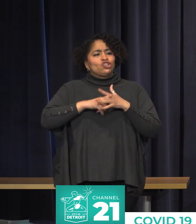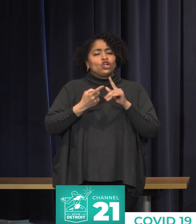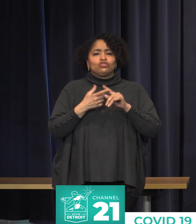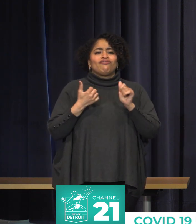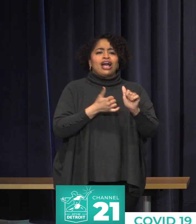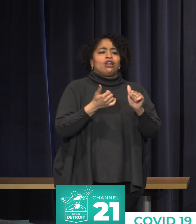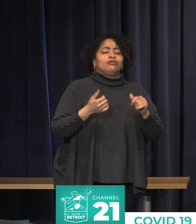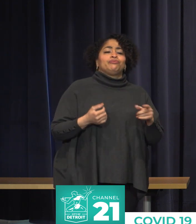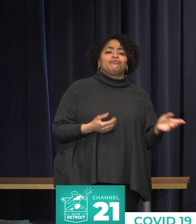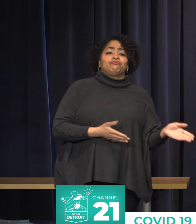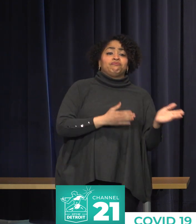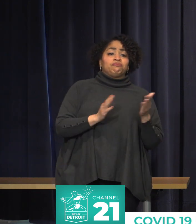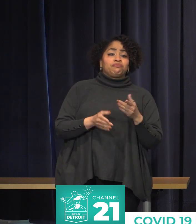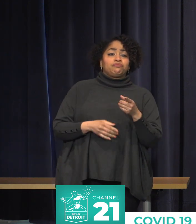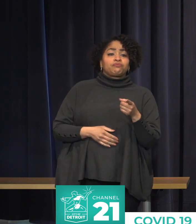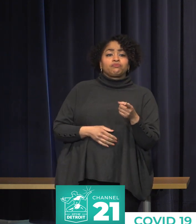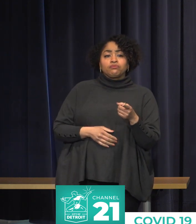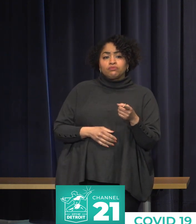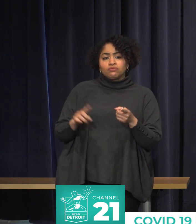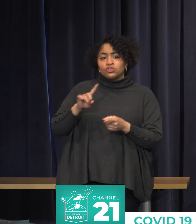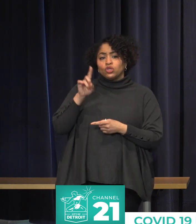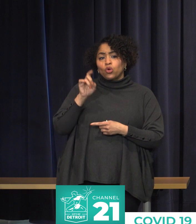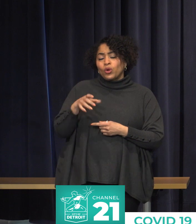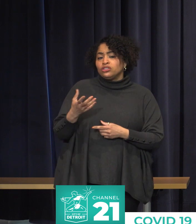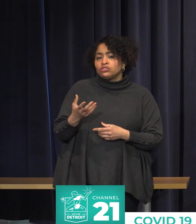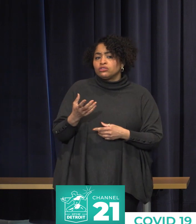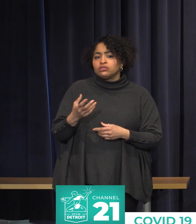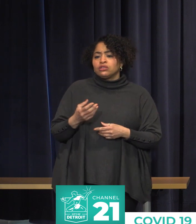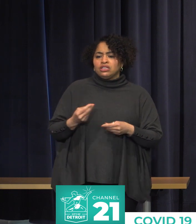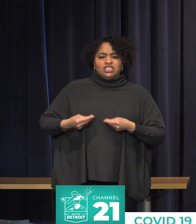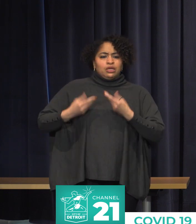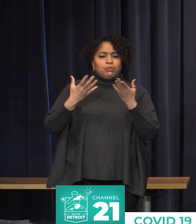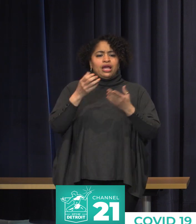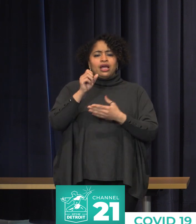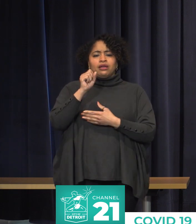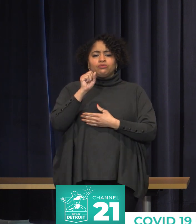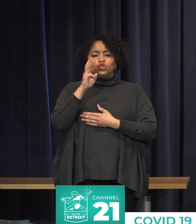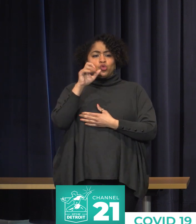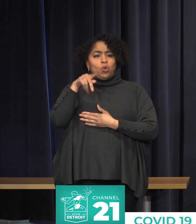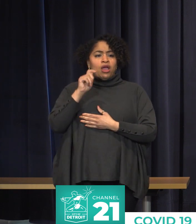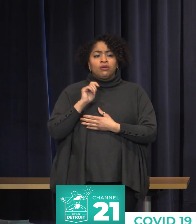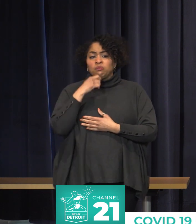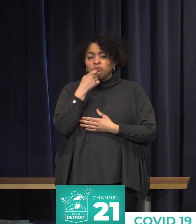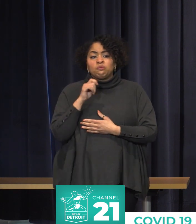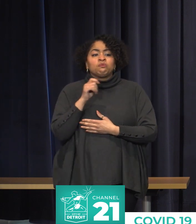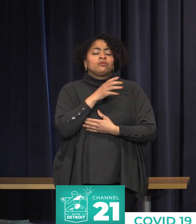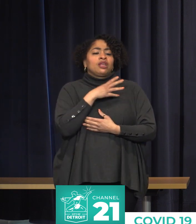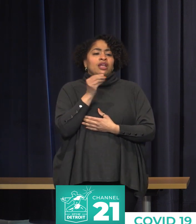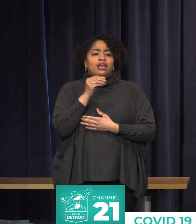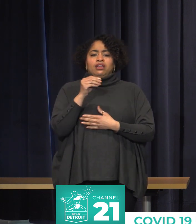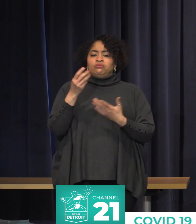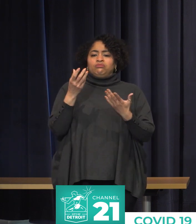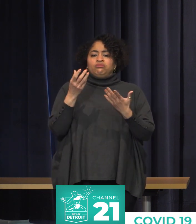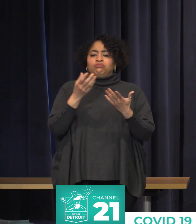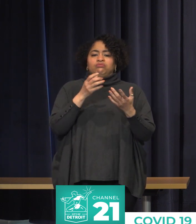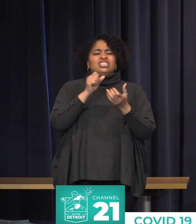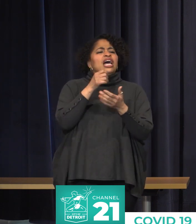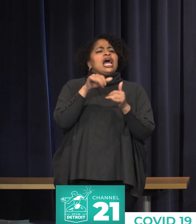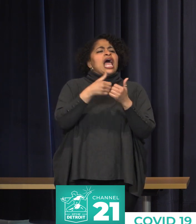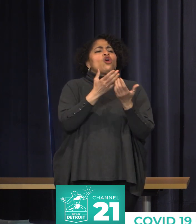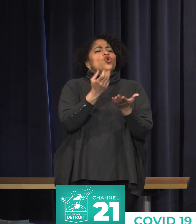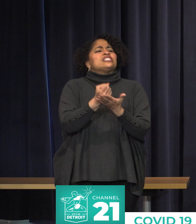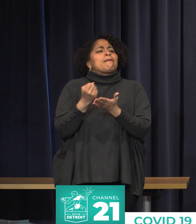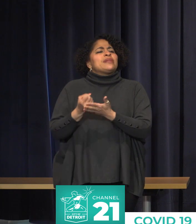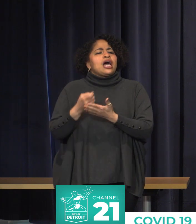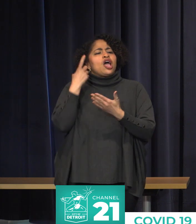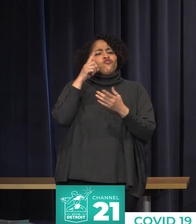Mayor, question from Frames. The supply of swabs, PPEs, and test kits for the state fairgrounds, how is the supply